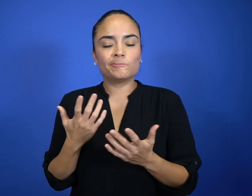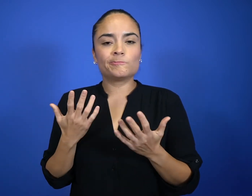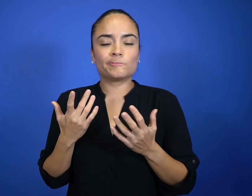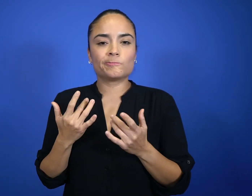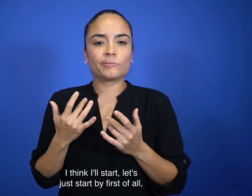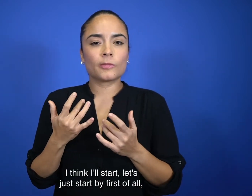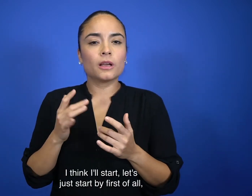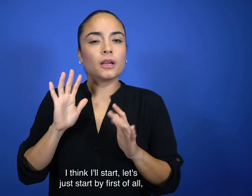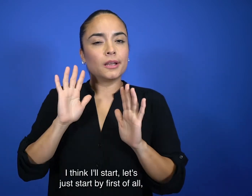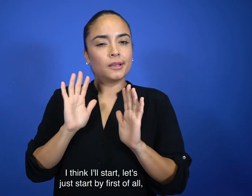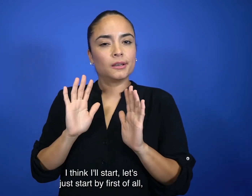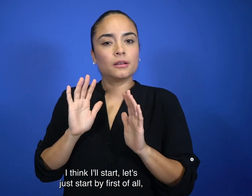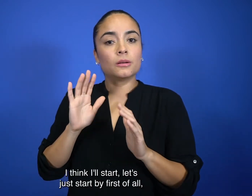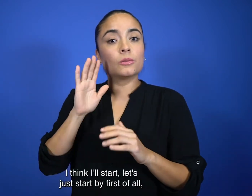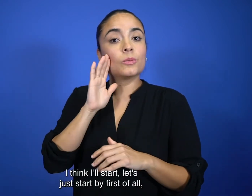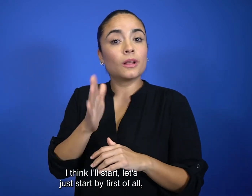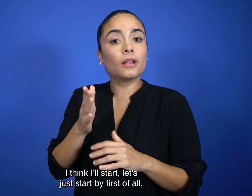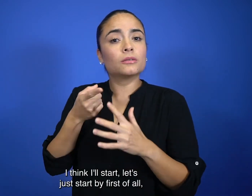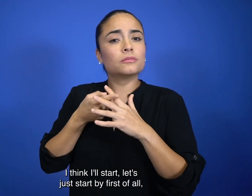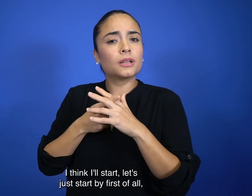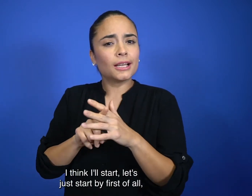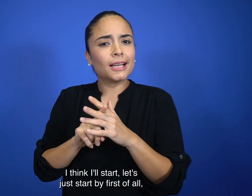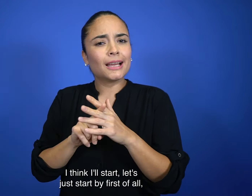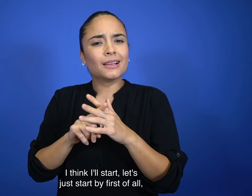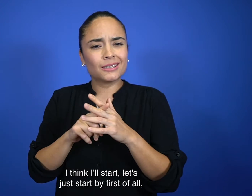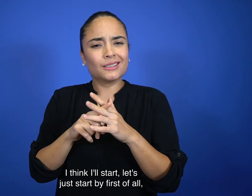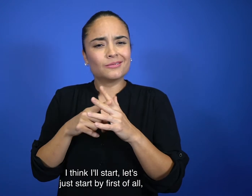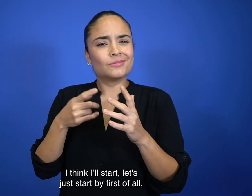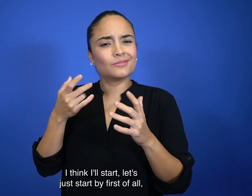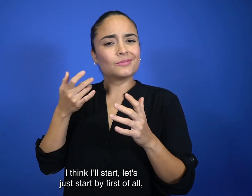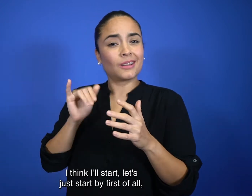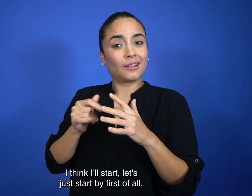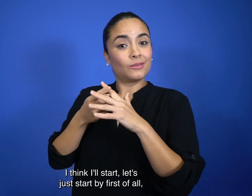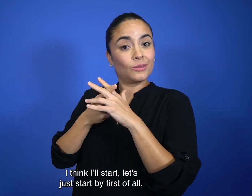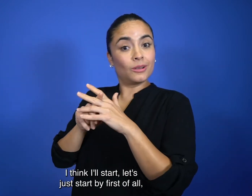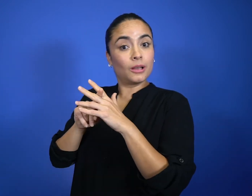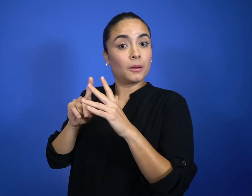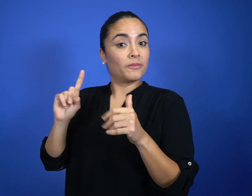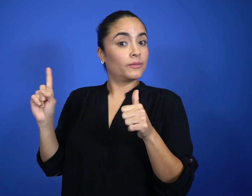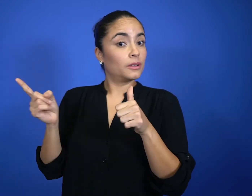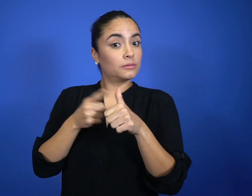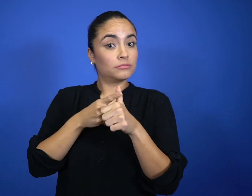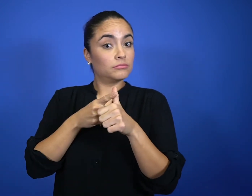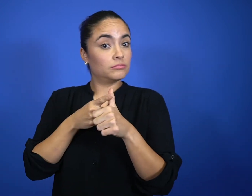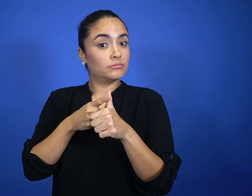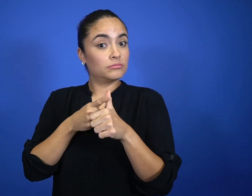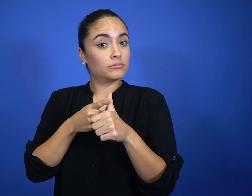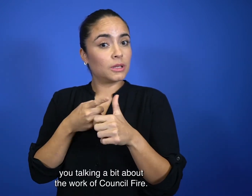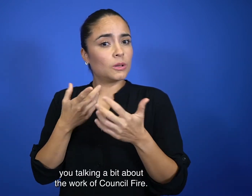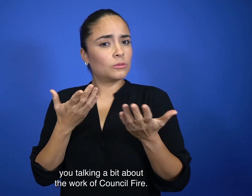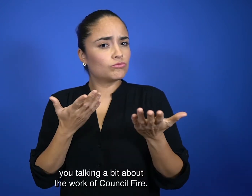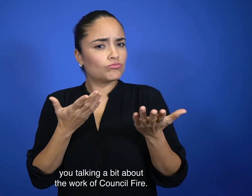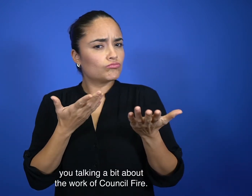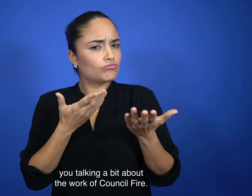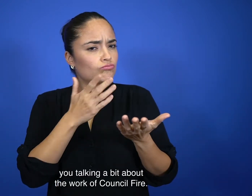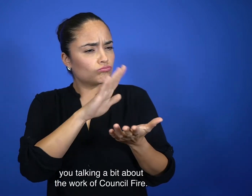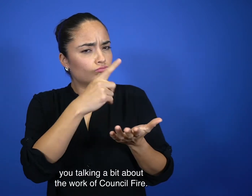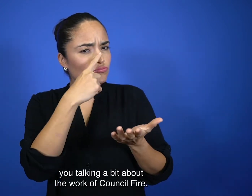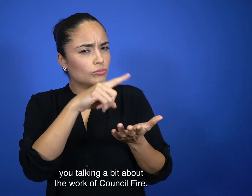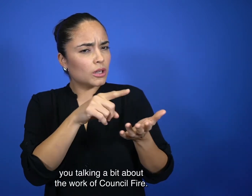I think I'll start. Let's just start by, first of all, you talking a bit